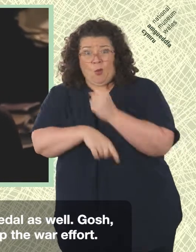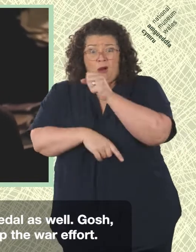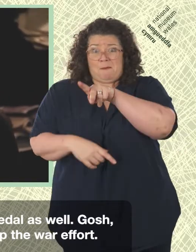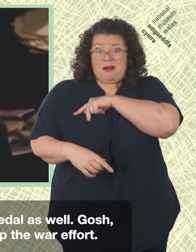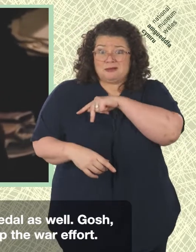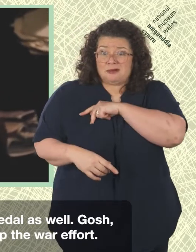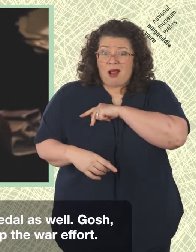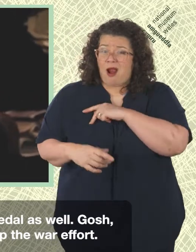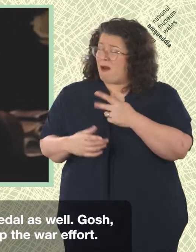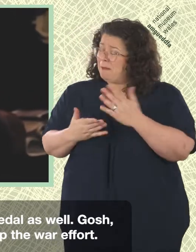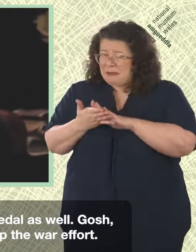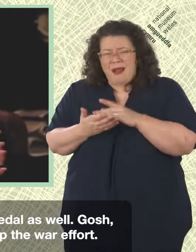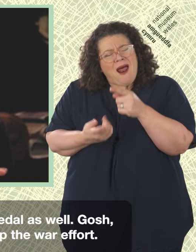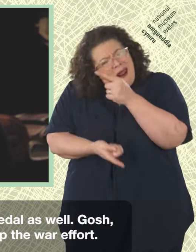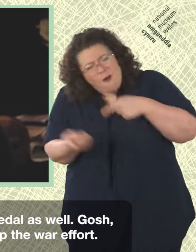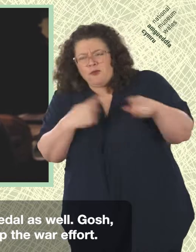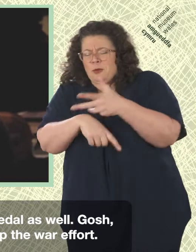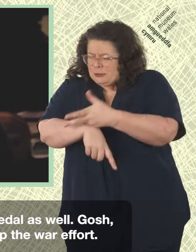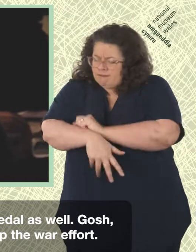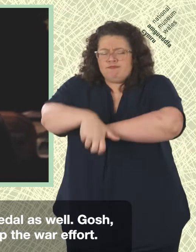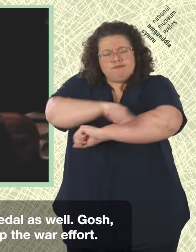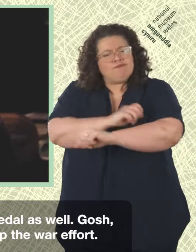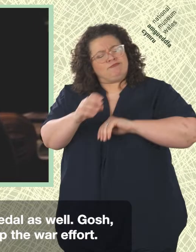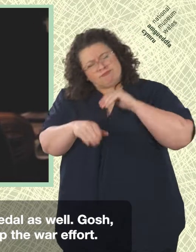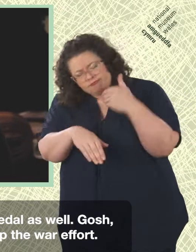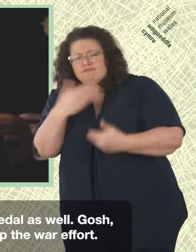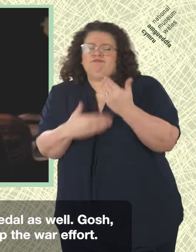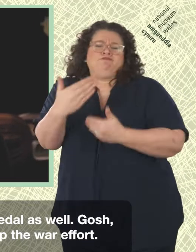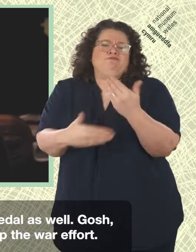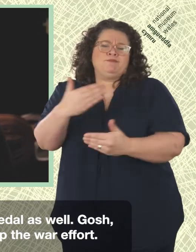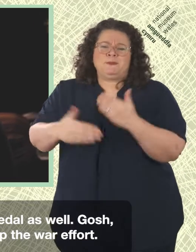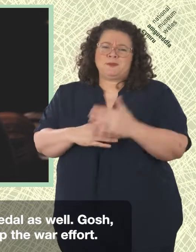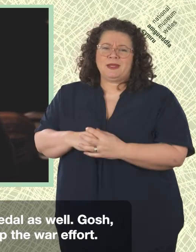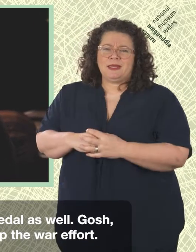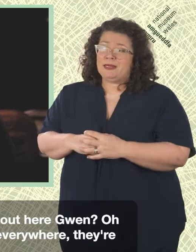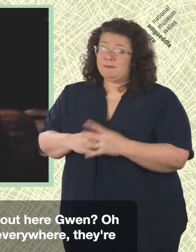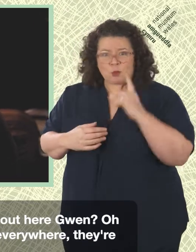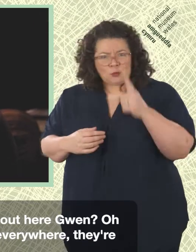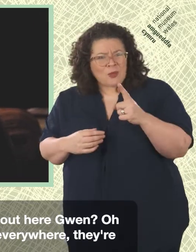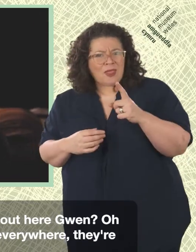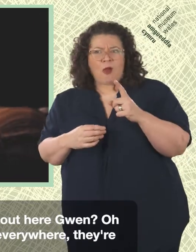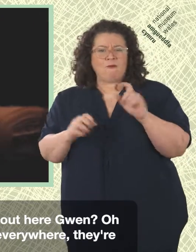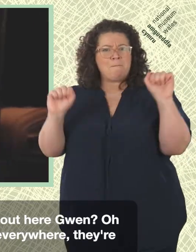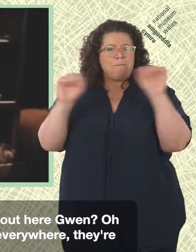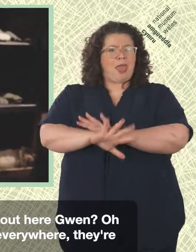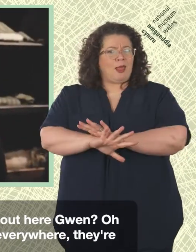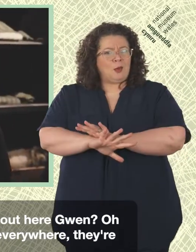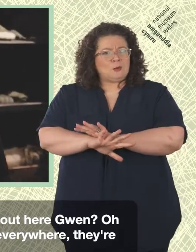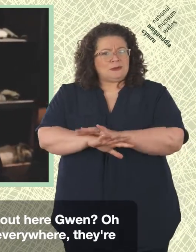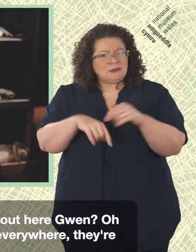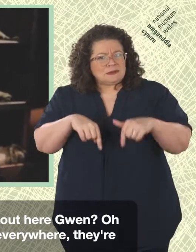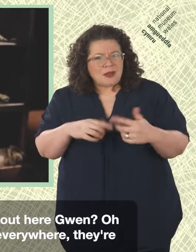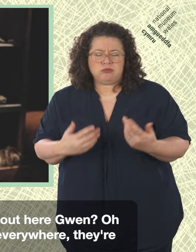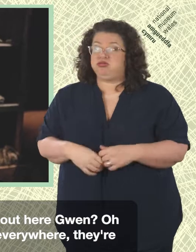well. Gosh, everyone doing their bit to help the war effort. So, what do you think of the blackout here,